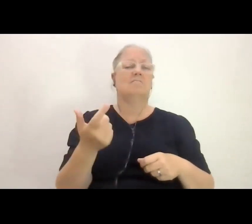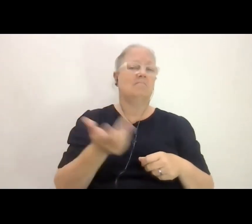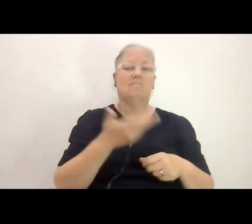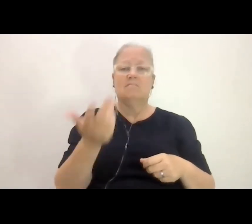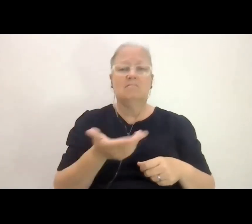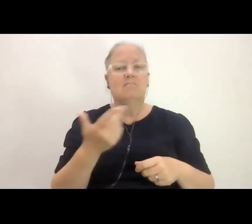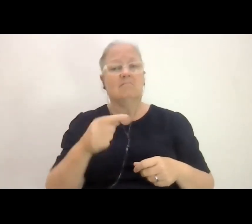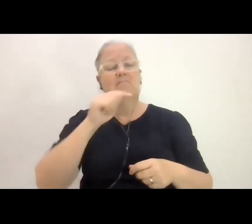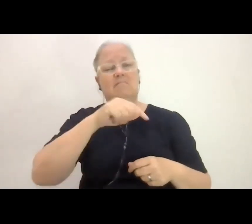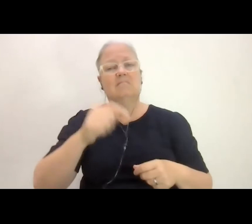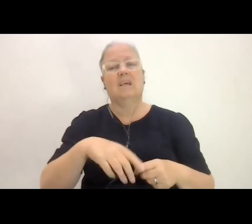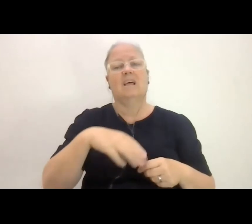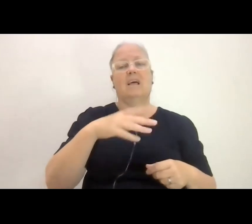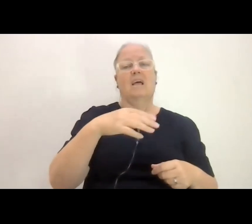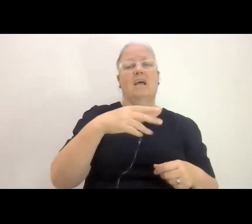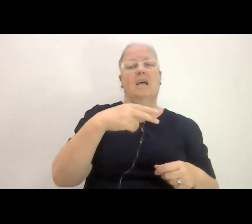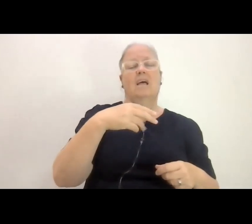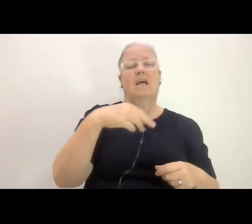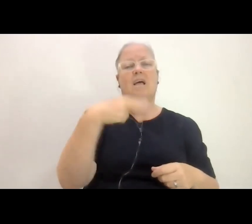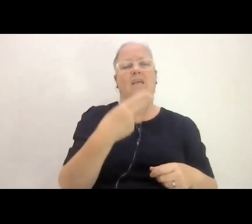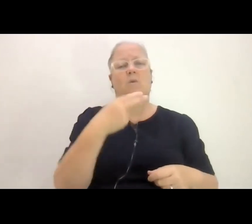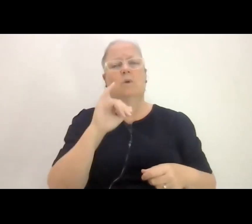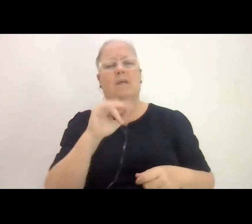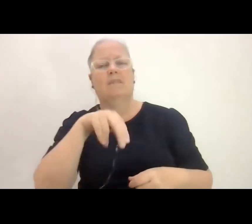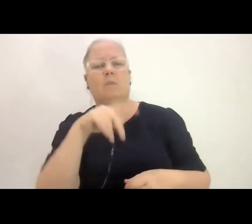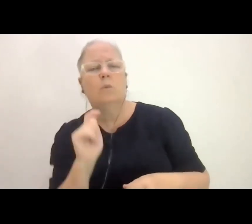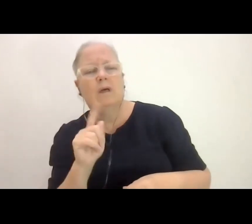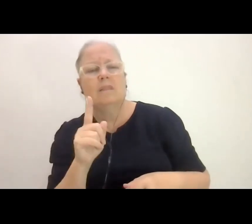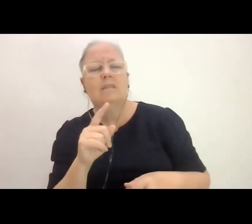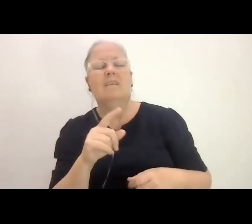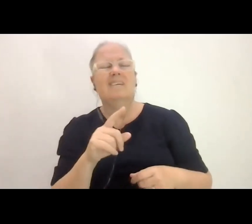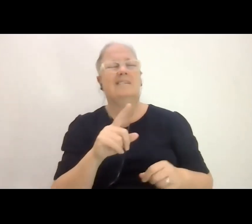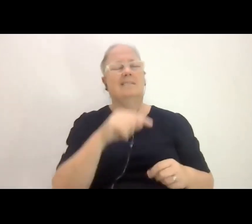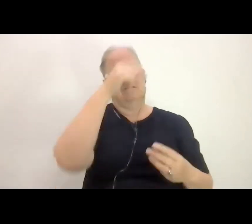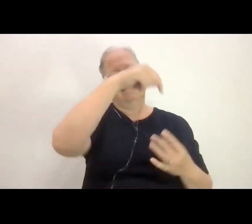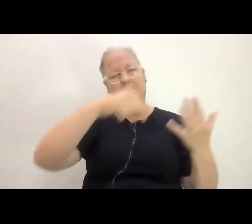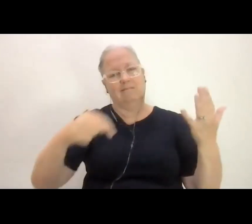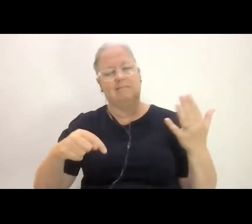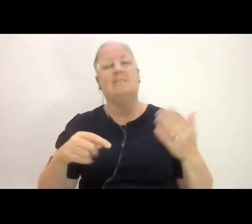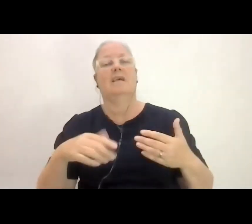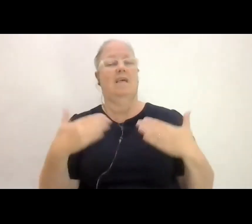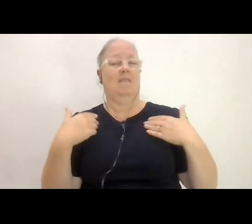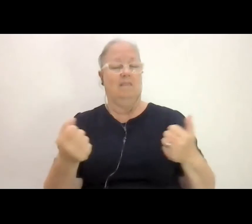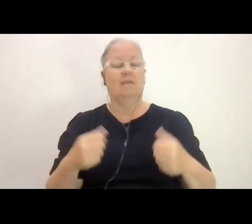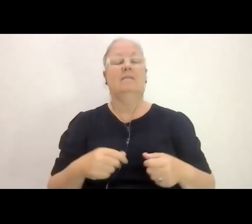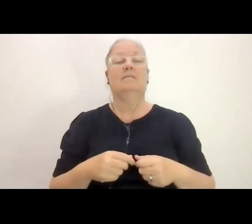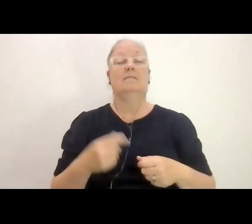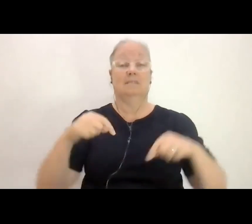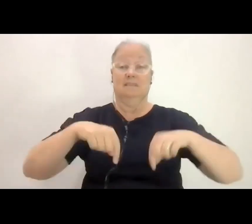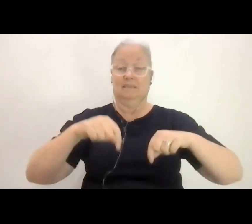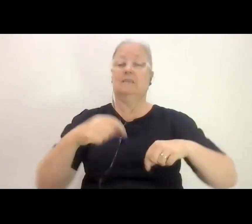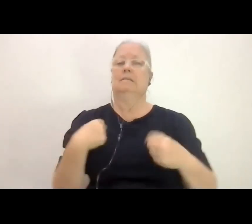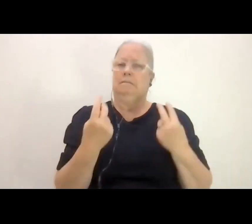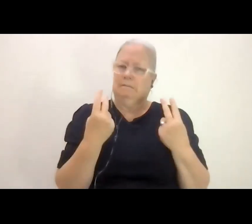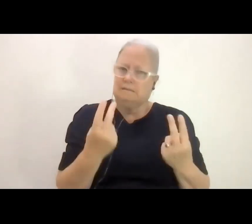are critical in the times of the global crisis. That's where our national societies from the very beginning have prioritized